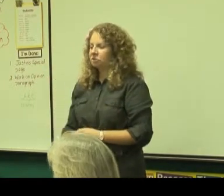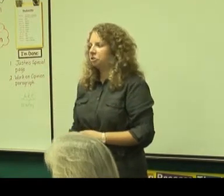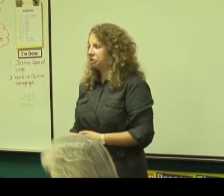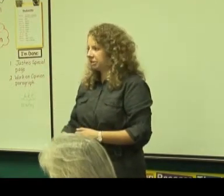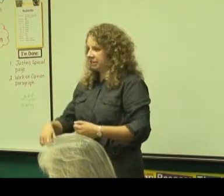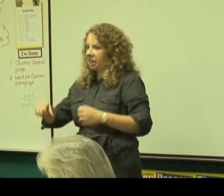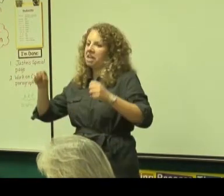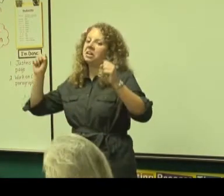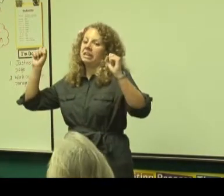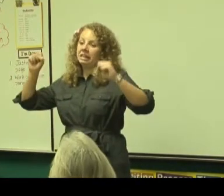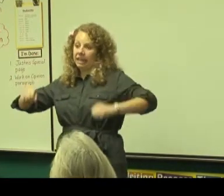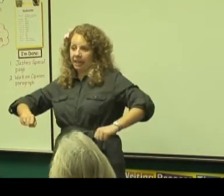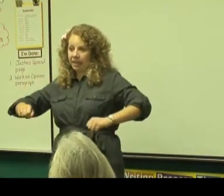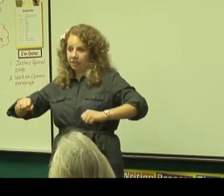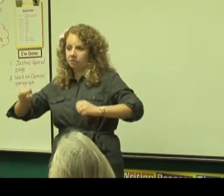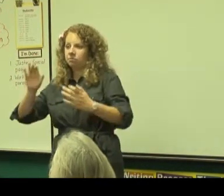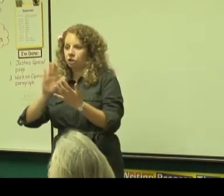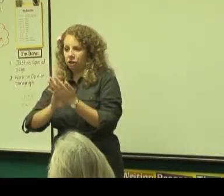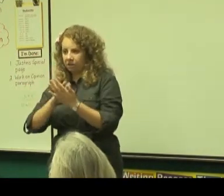Or you could say can cook.